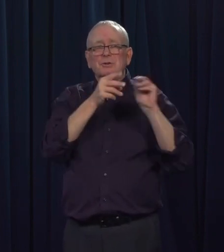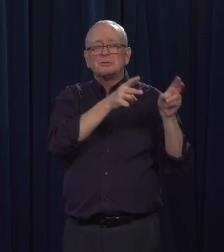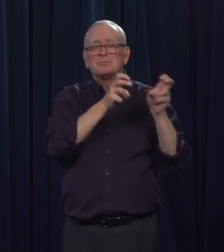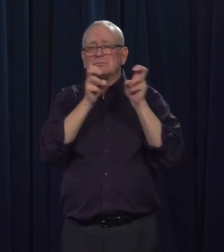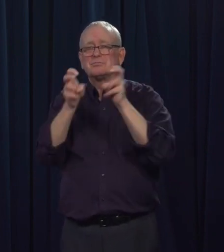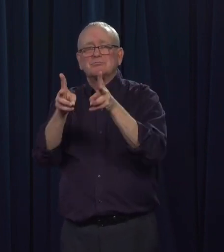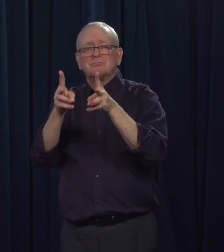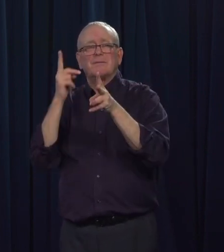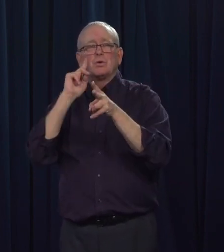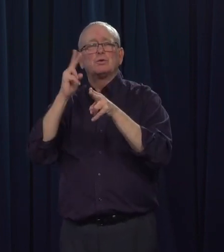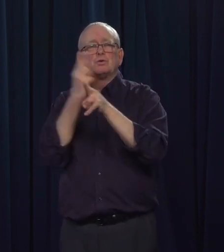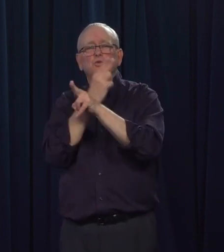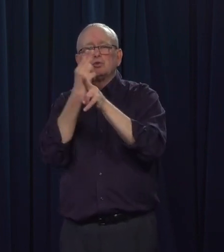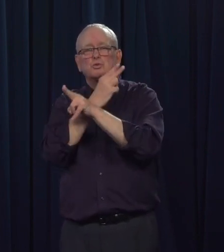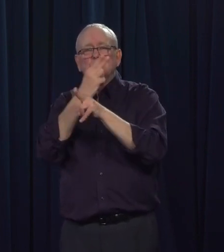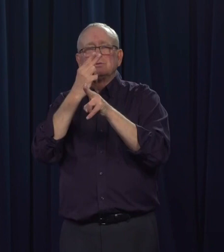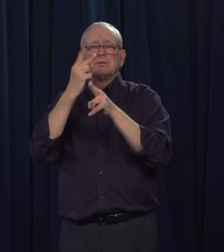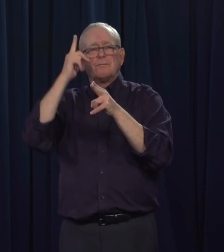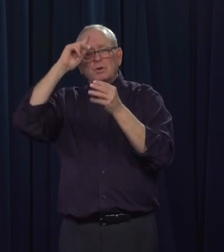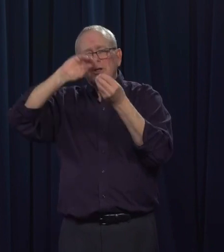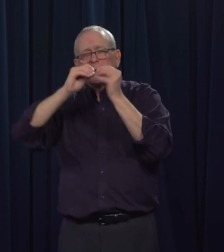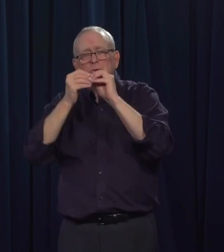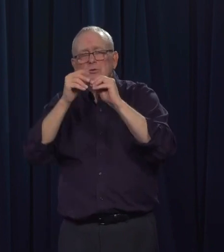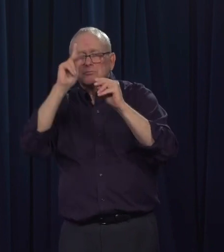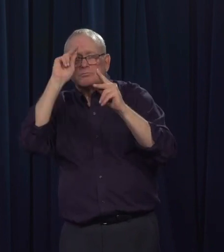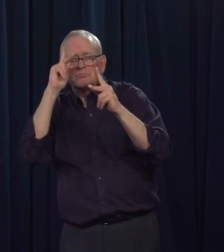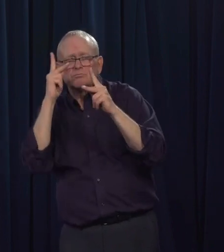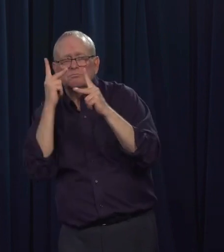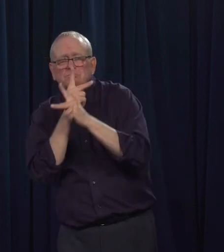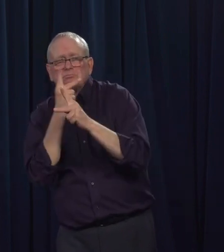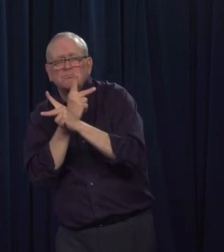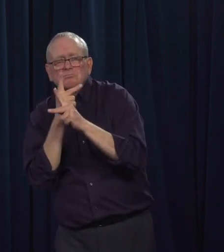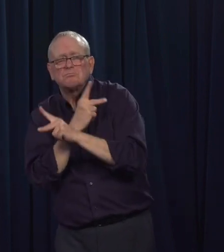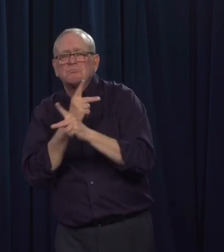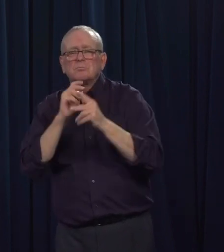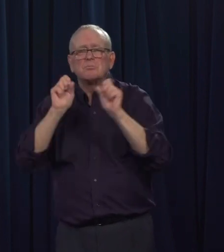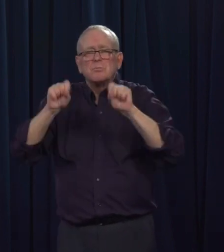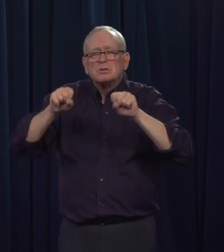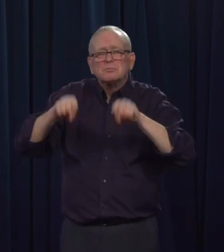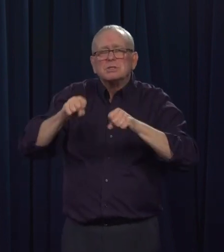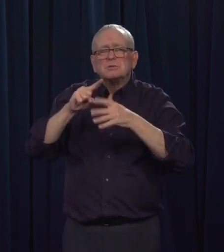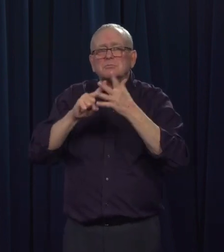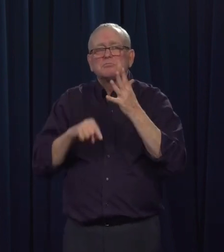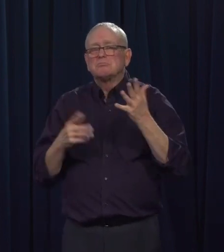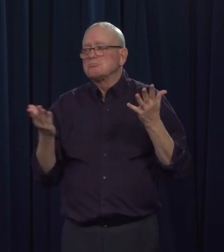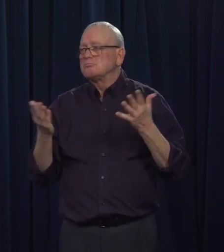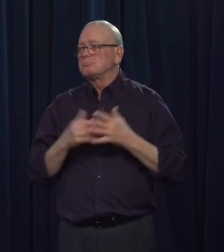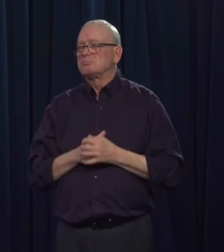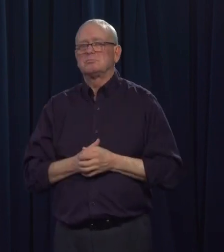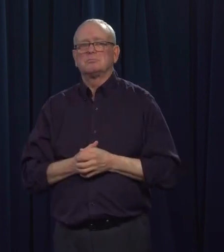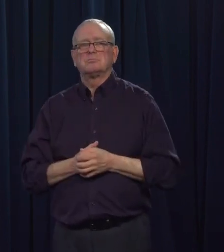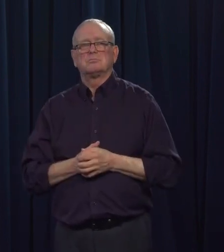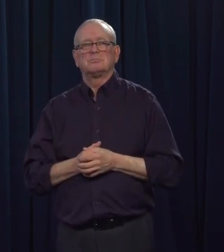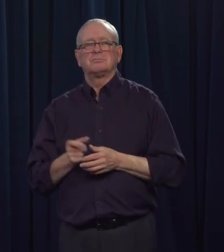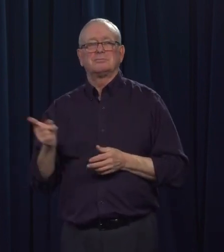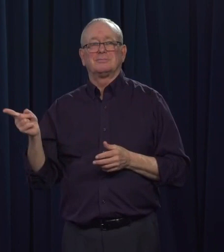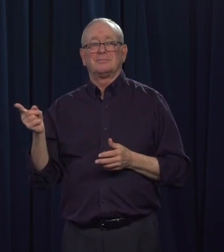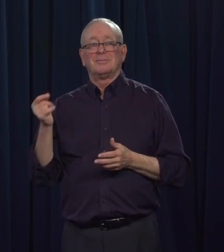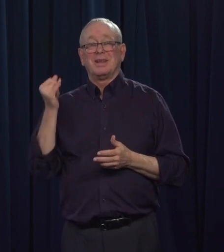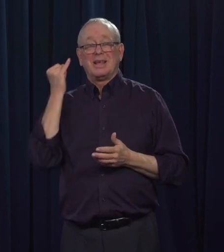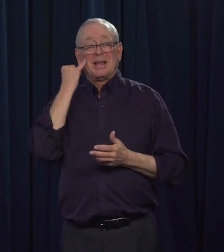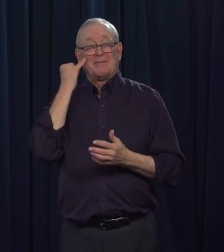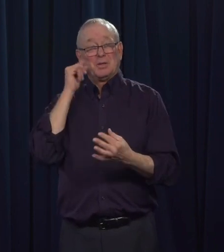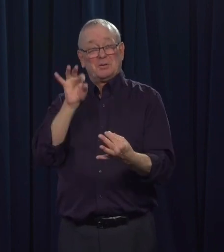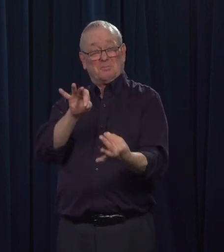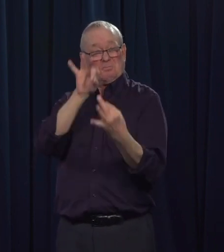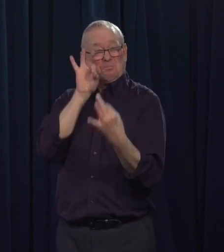So in an ideal world, we would be able to test Albertans who have symptoms of cough,